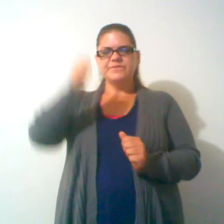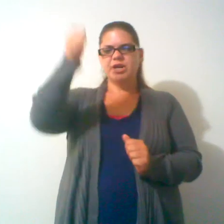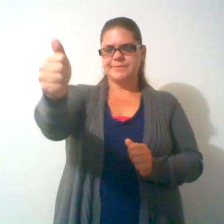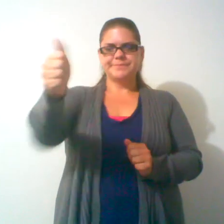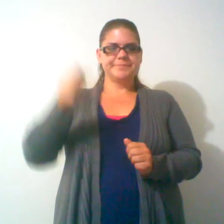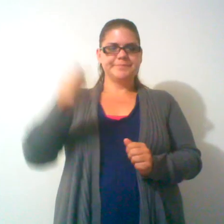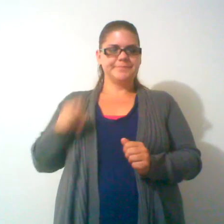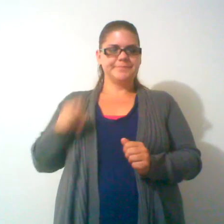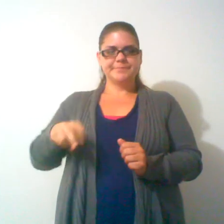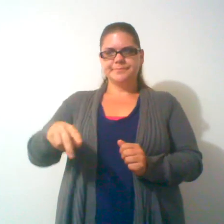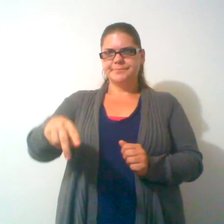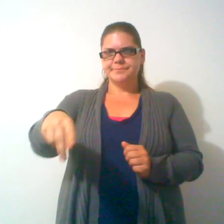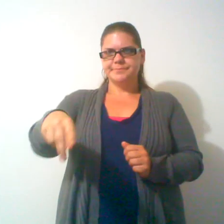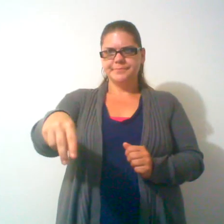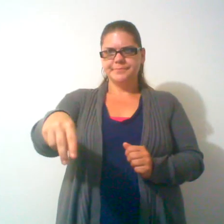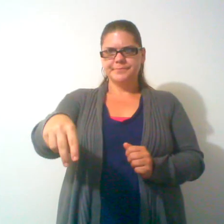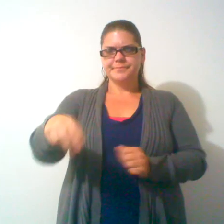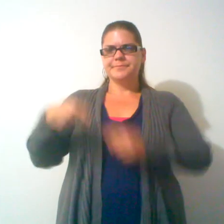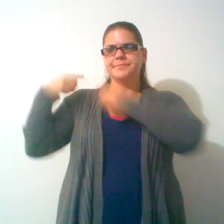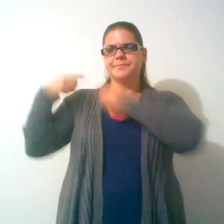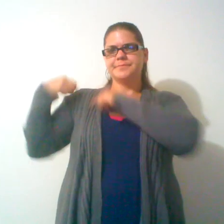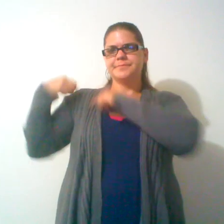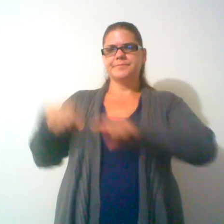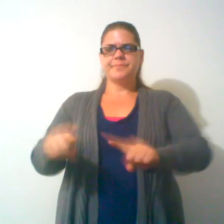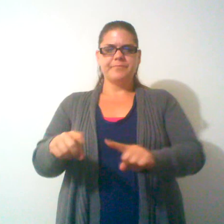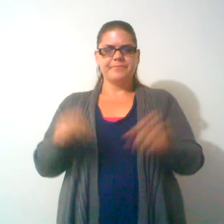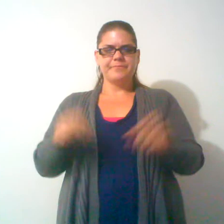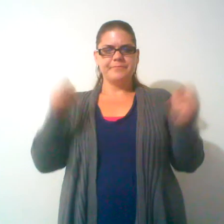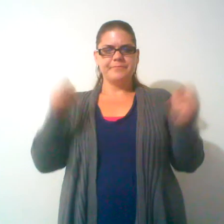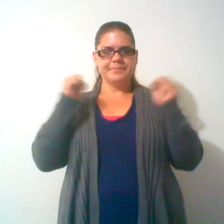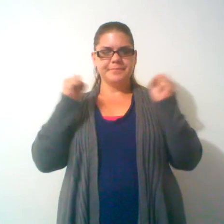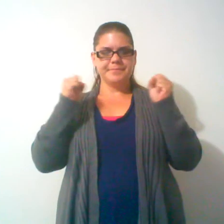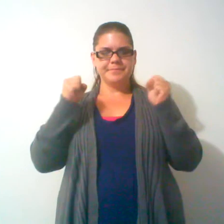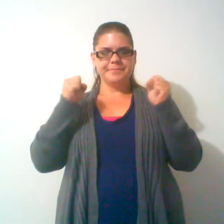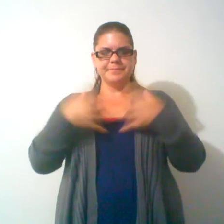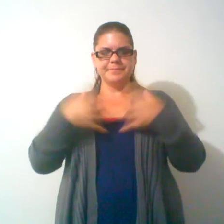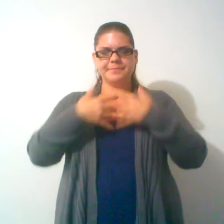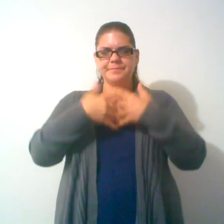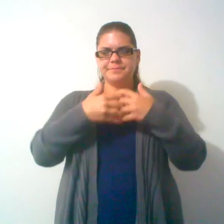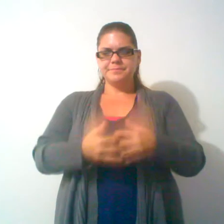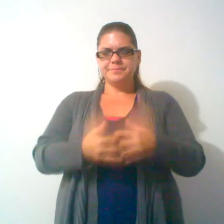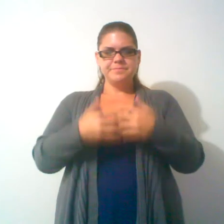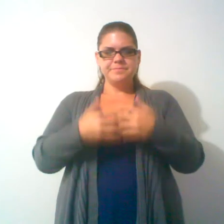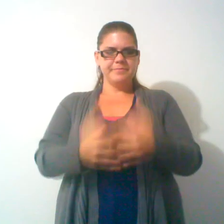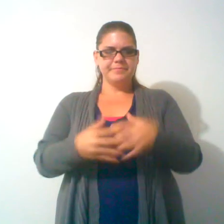My friend was ready to abandon all hope of being found.